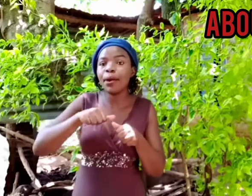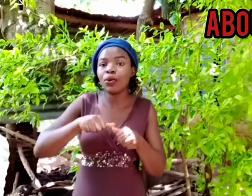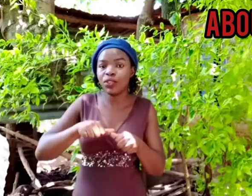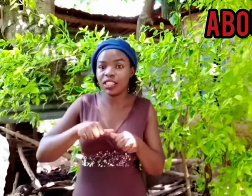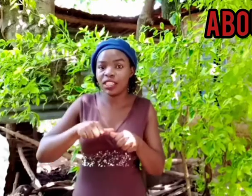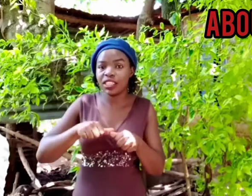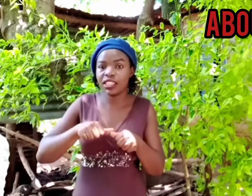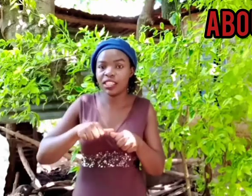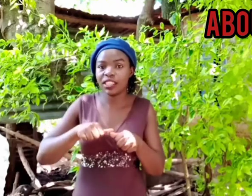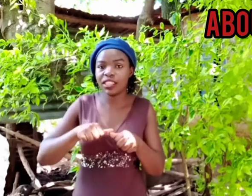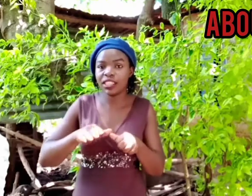About.